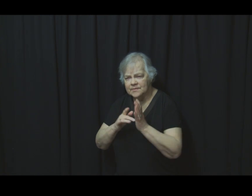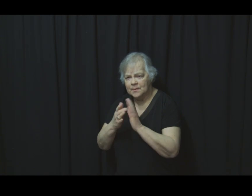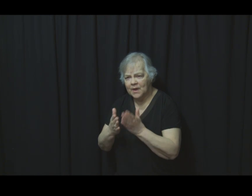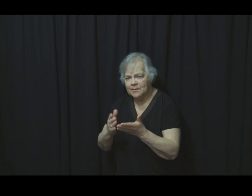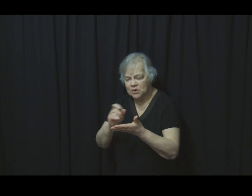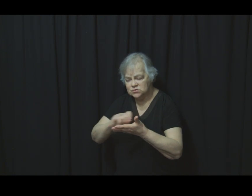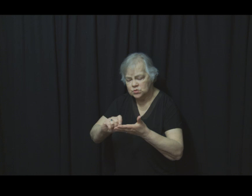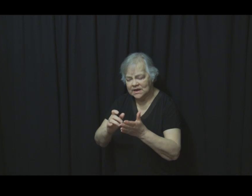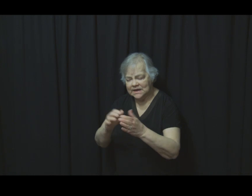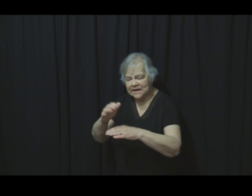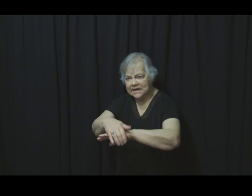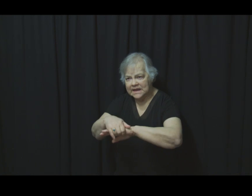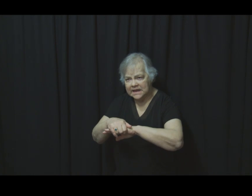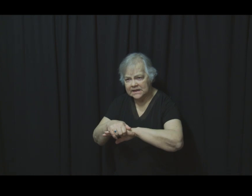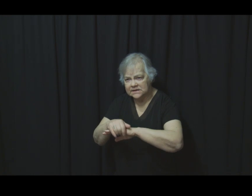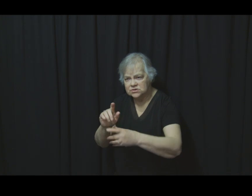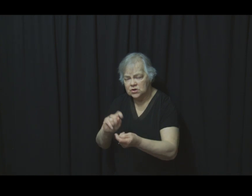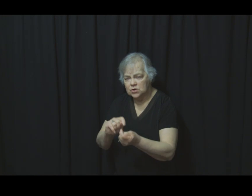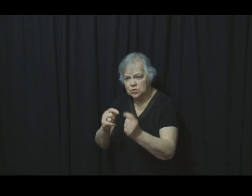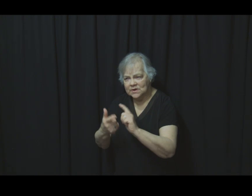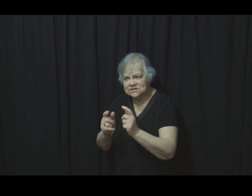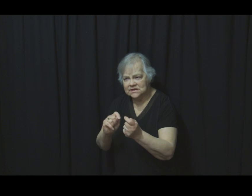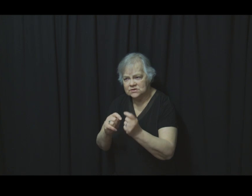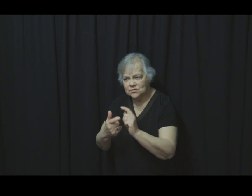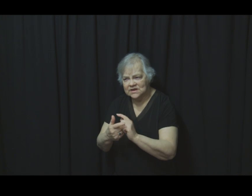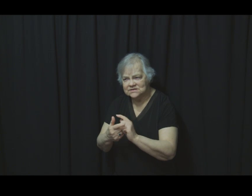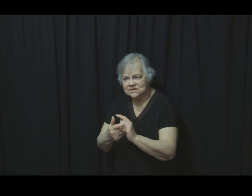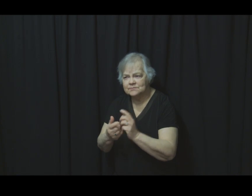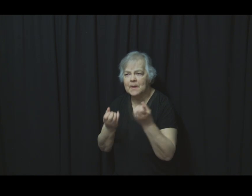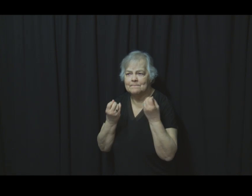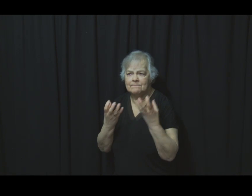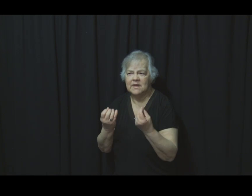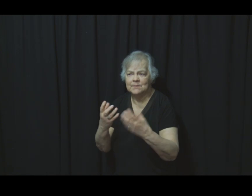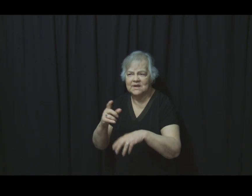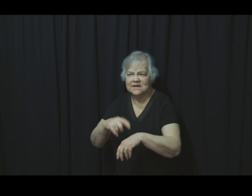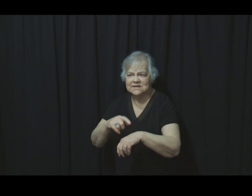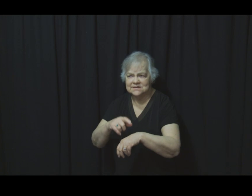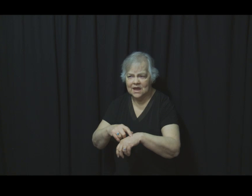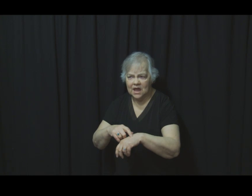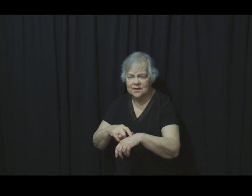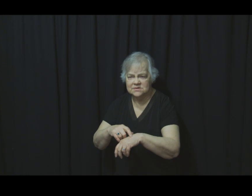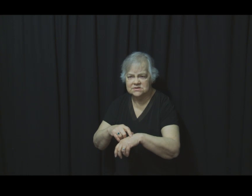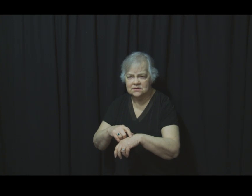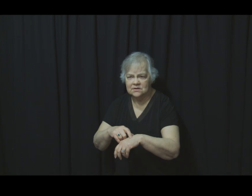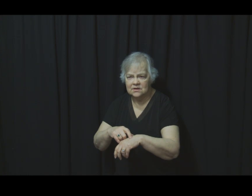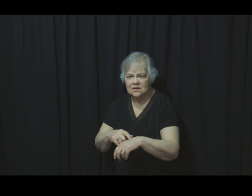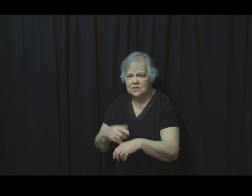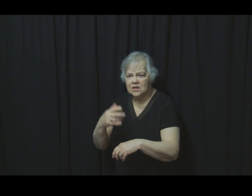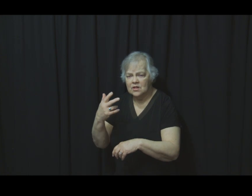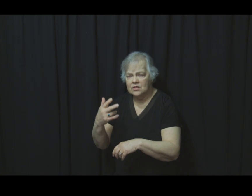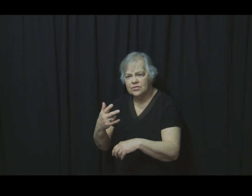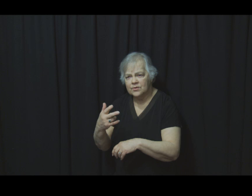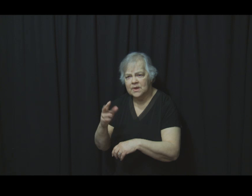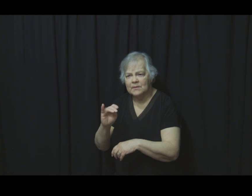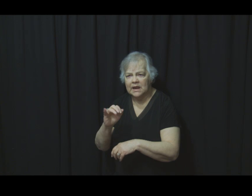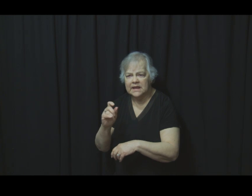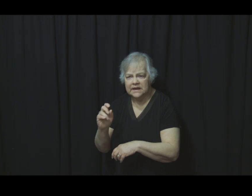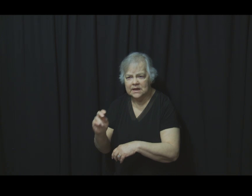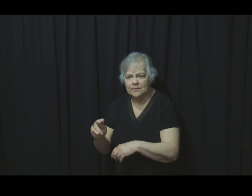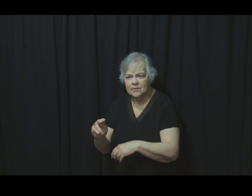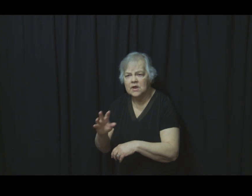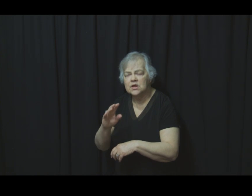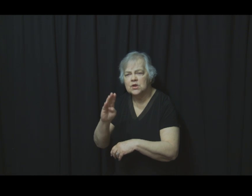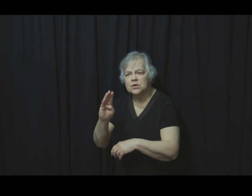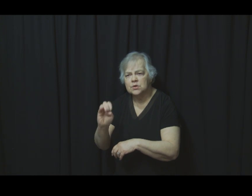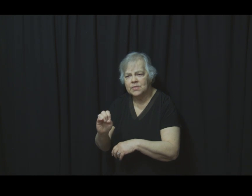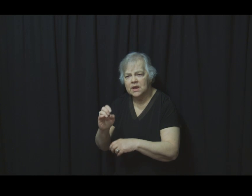English, translated not countless, but many, many times over the last 3 millennia, as to be a